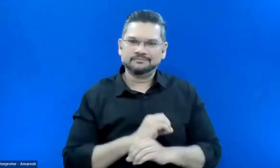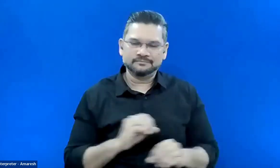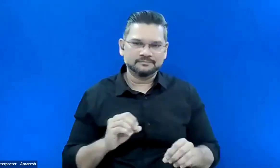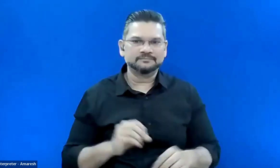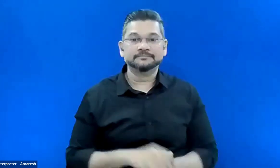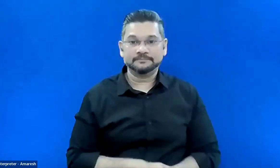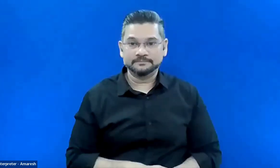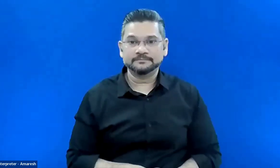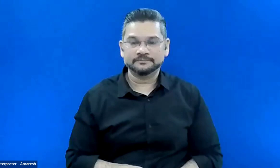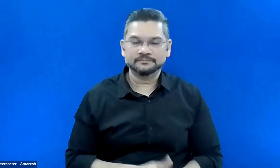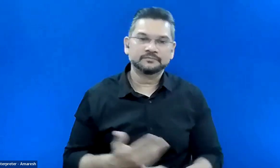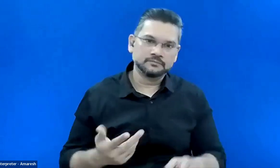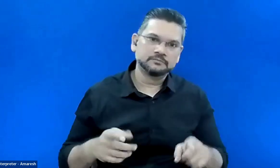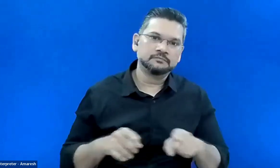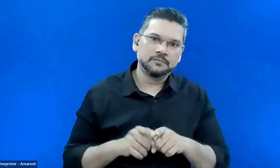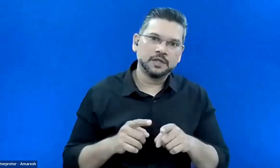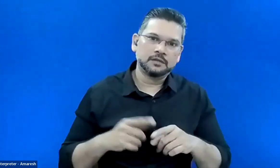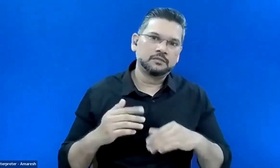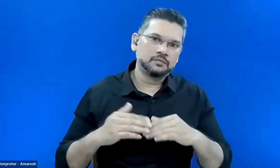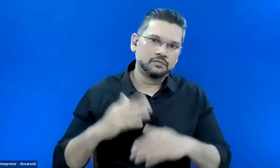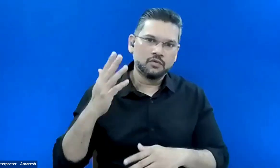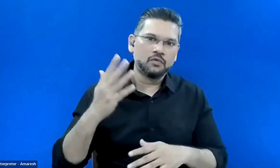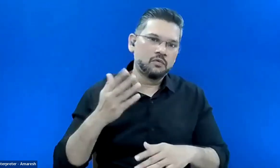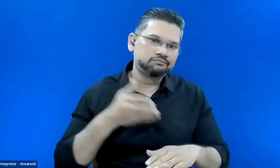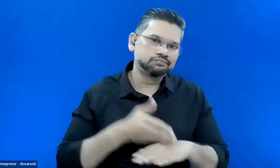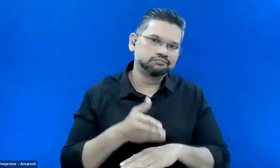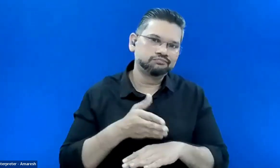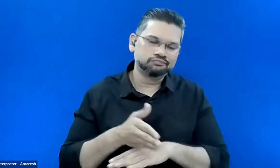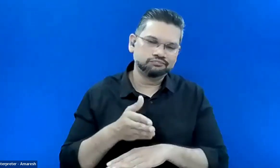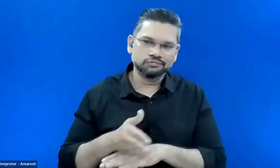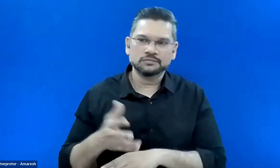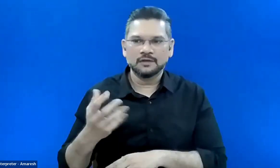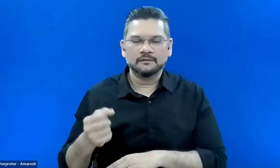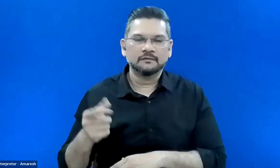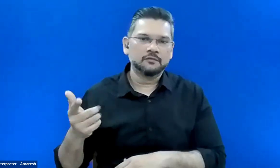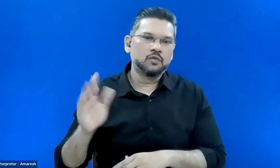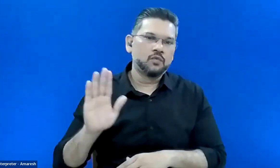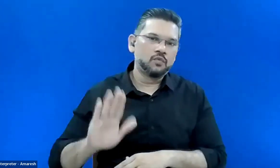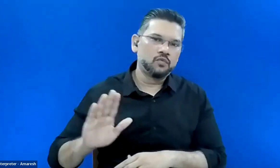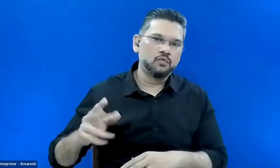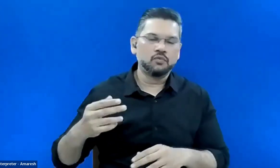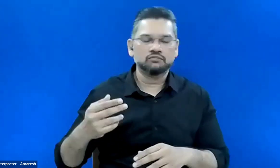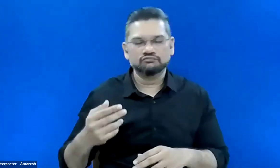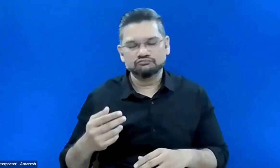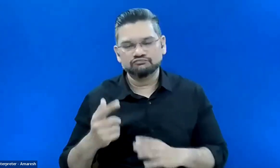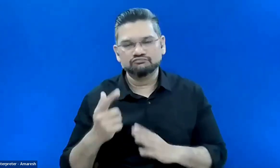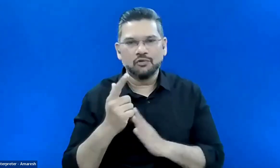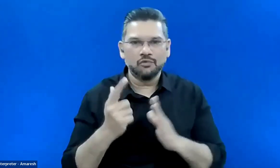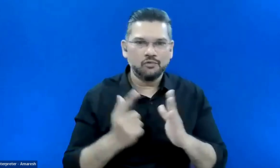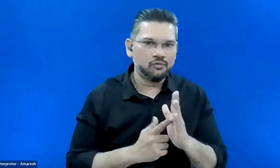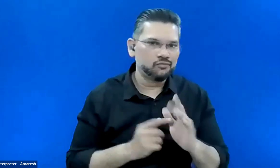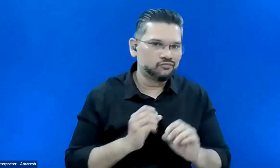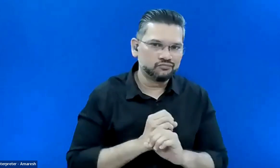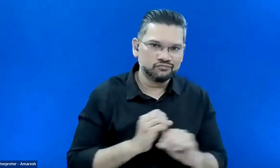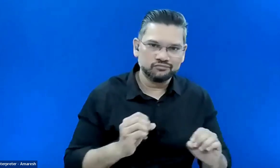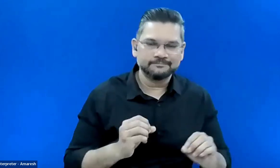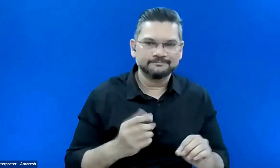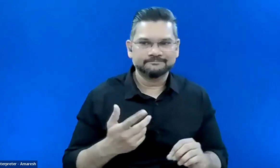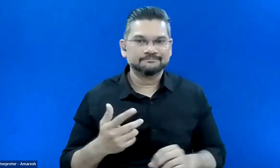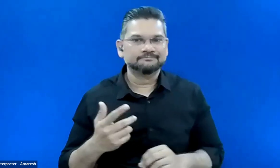And that also affects their right to legal capacity. And when some of them even go to those